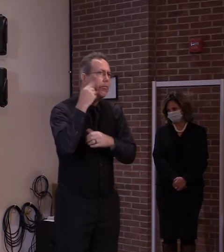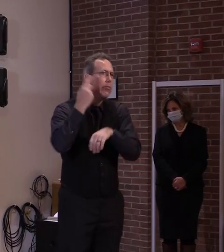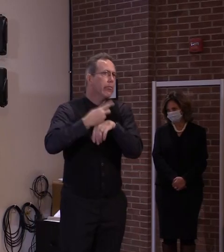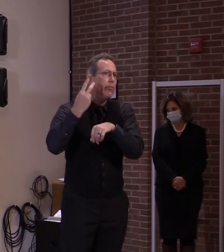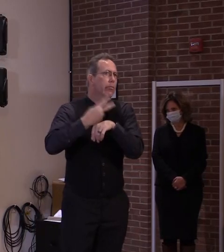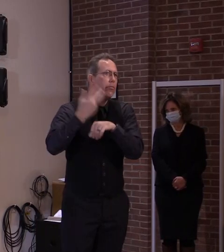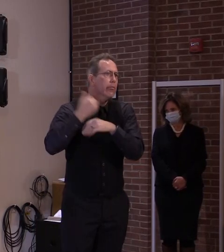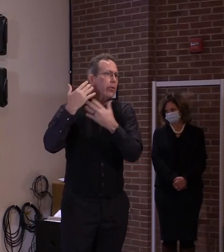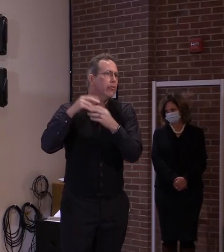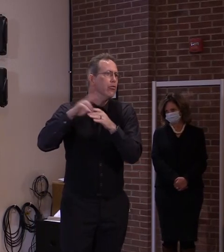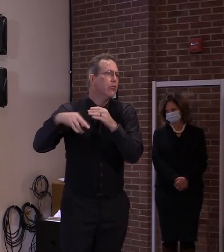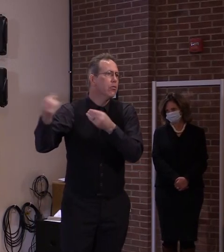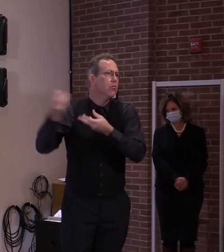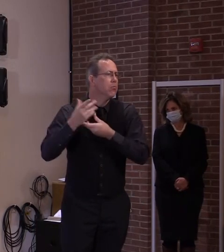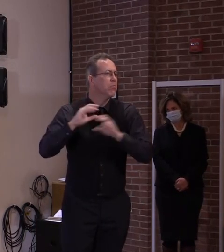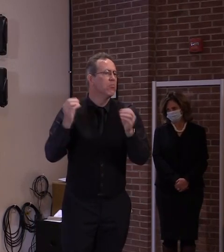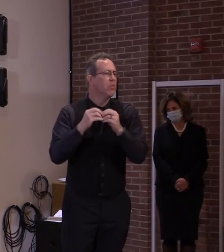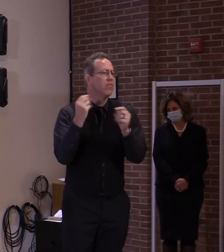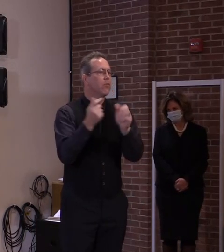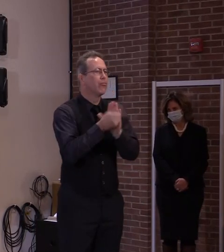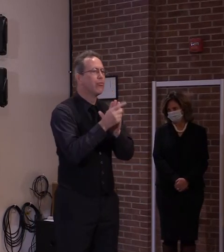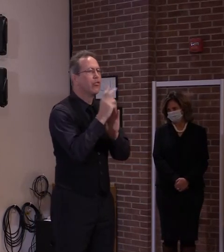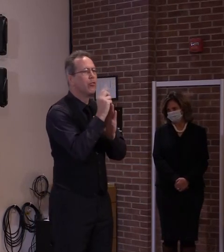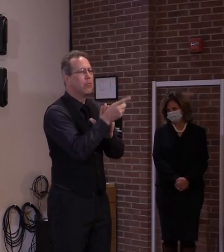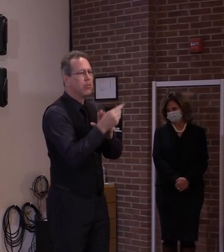antigen in the future.